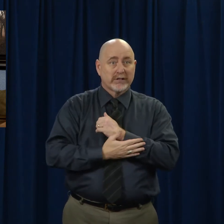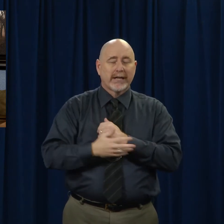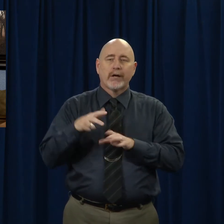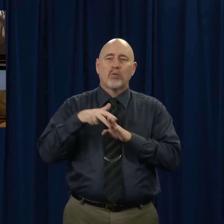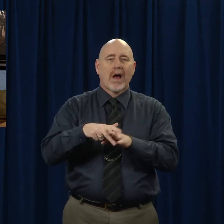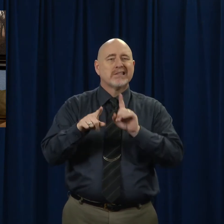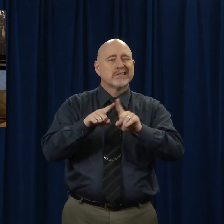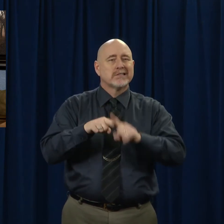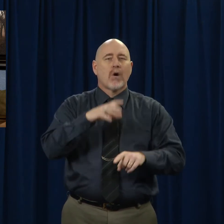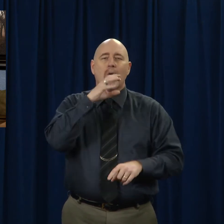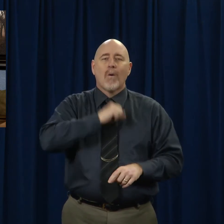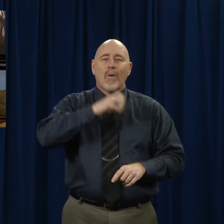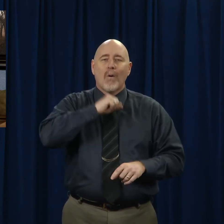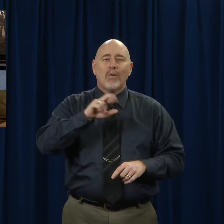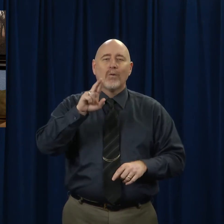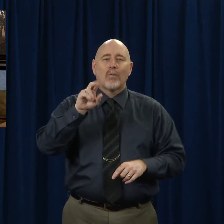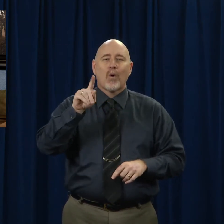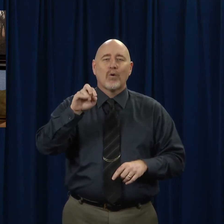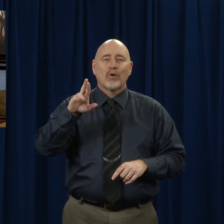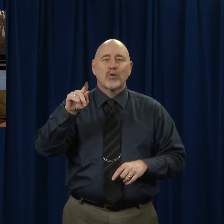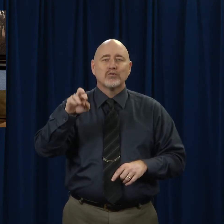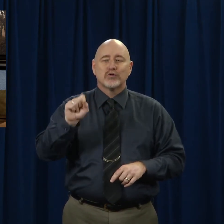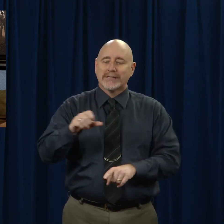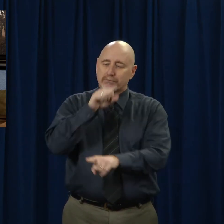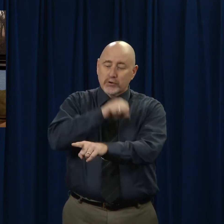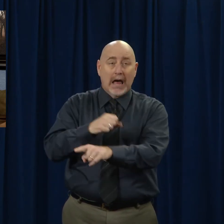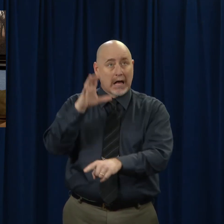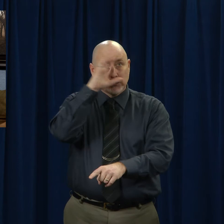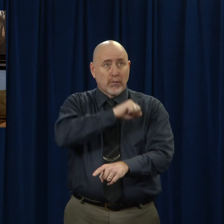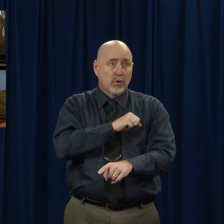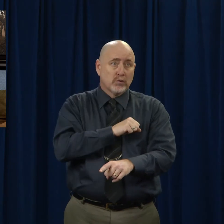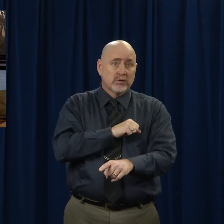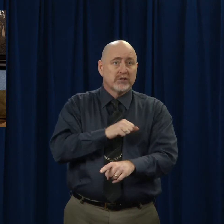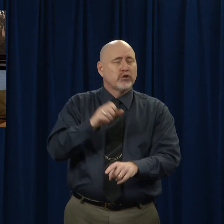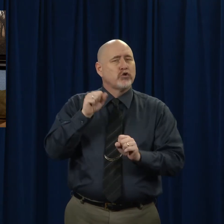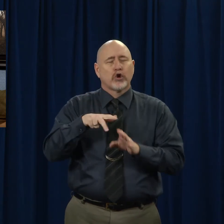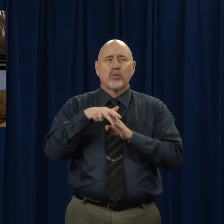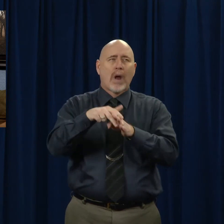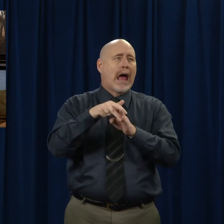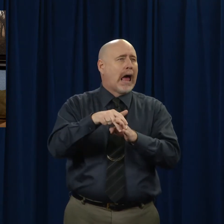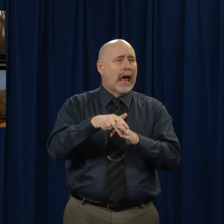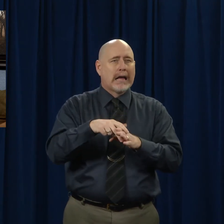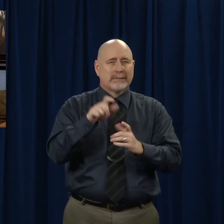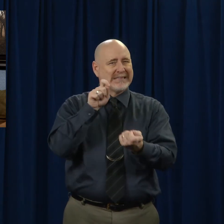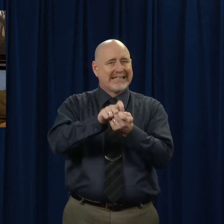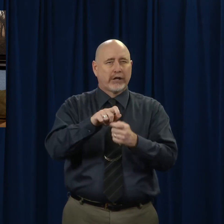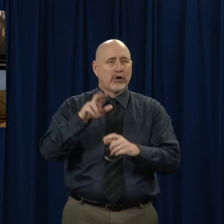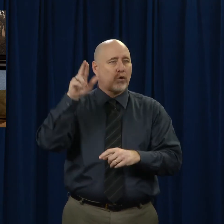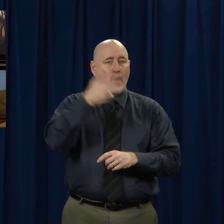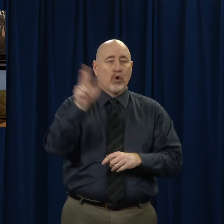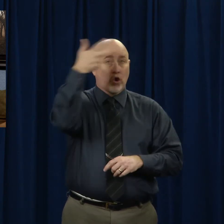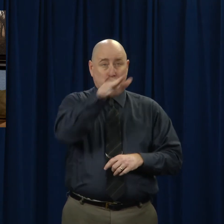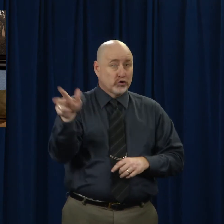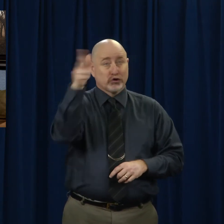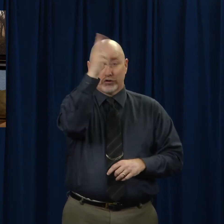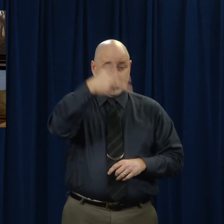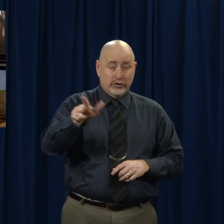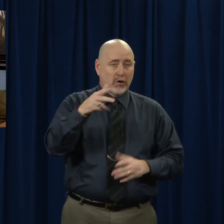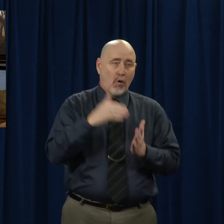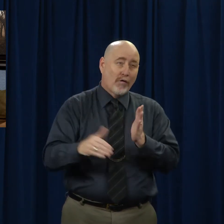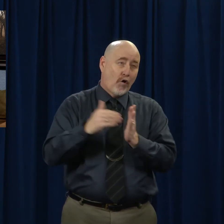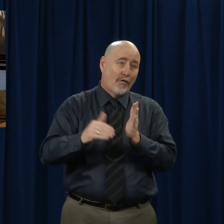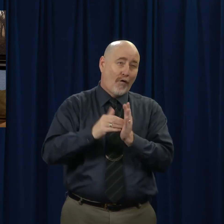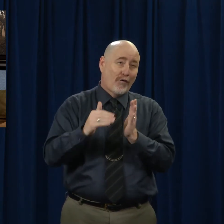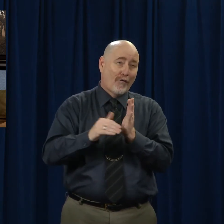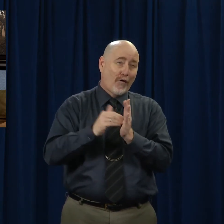and he rides antique roller coasters, and he just loves them. I suppose a man could ride a particular roller coaster so many times